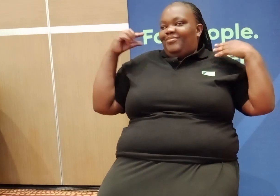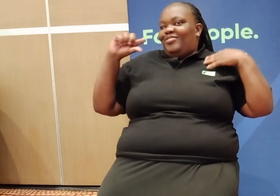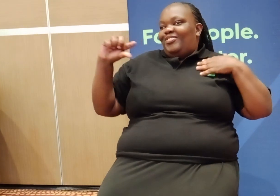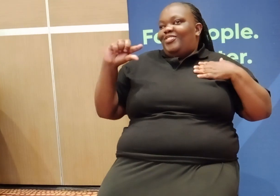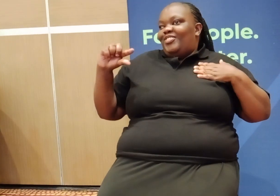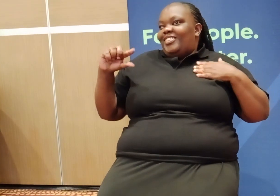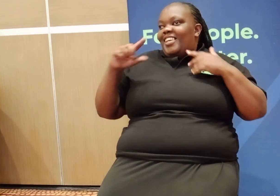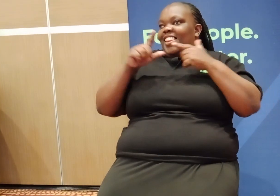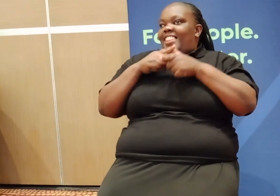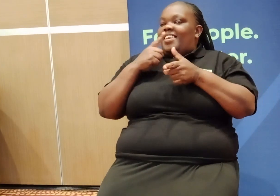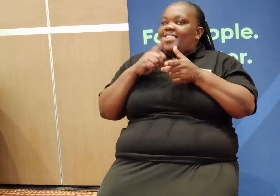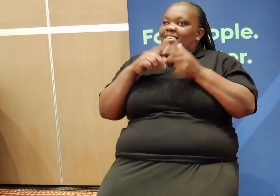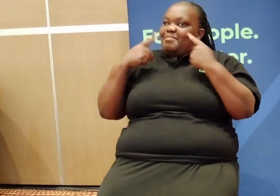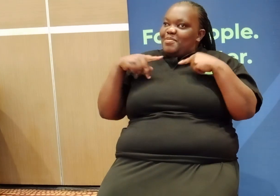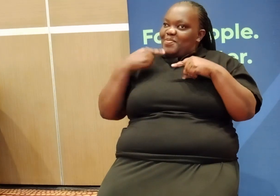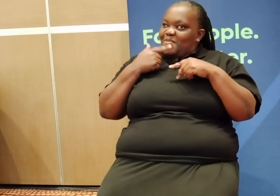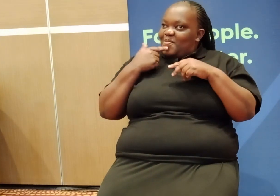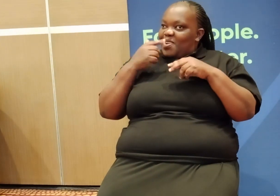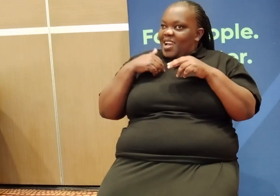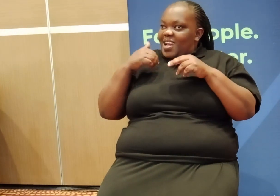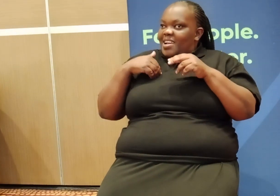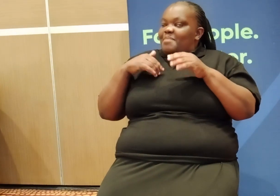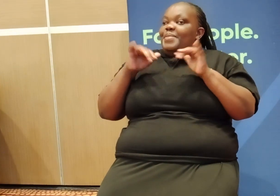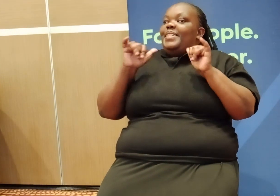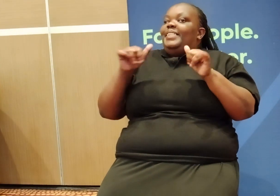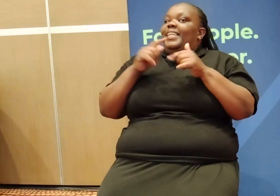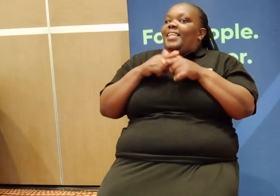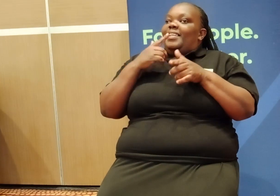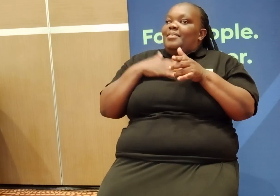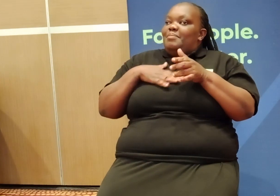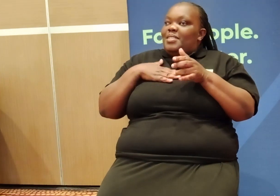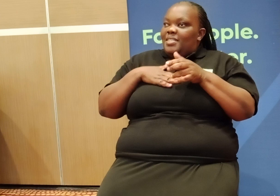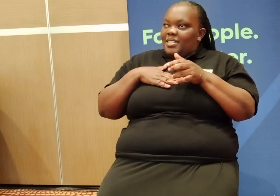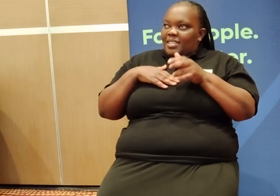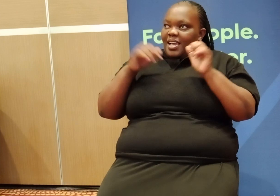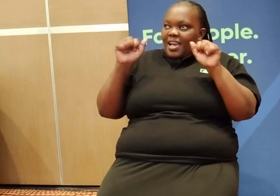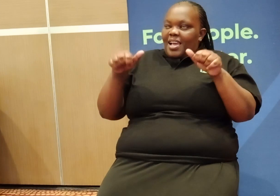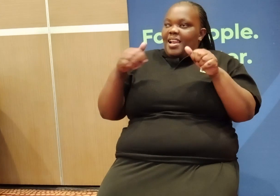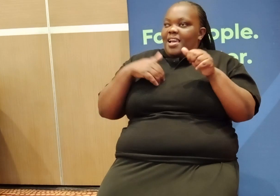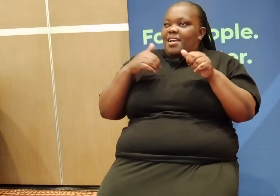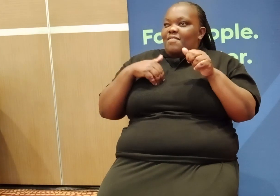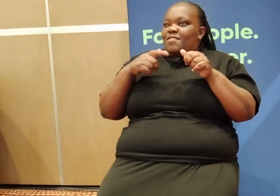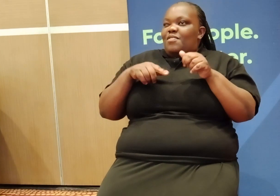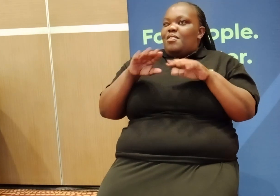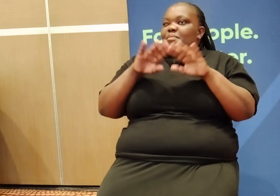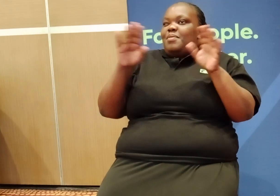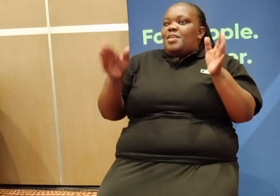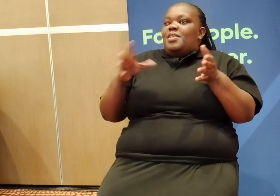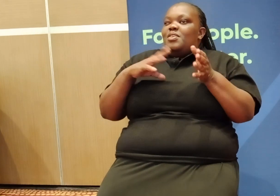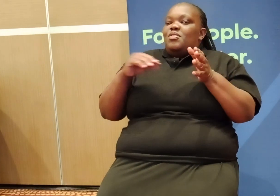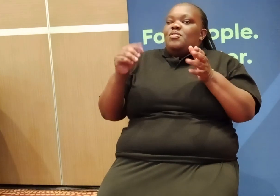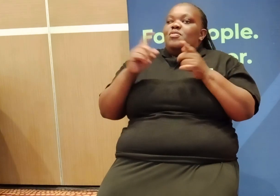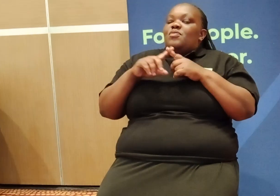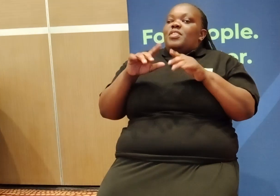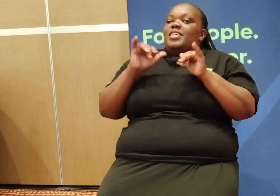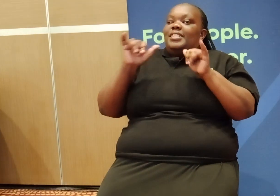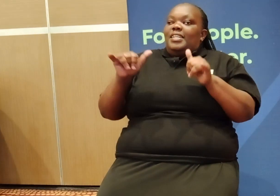And then the people who are supposed to work on the stage, please, so that we can have our panelists going to the stage.